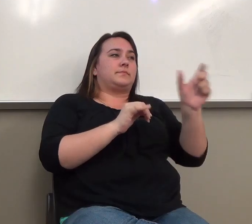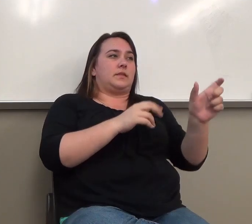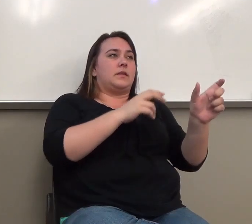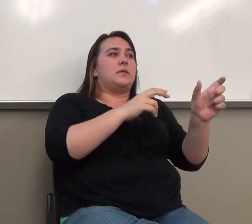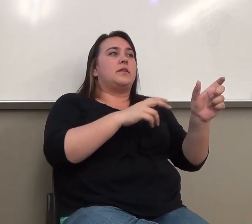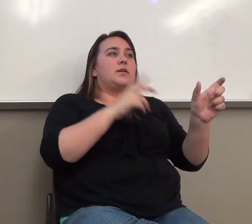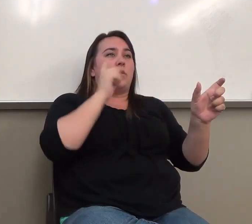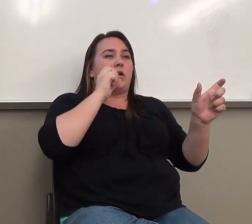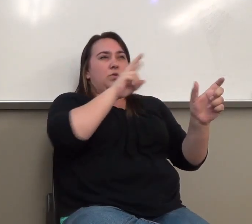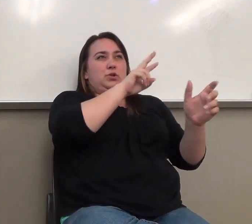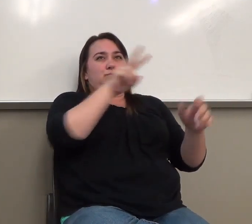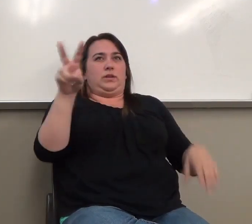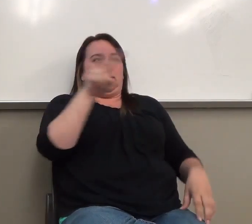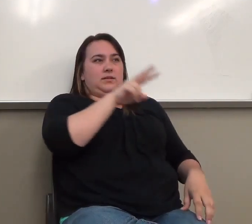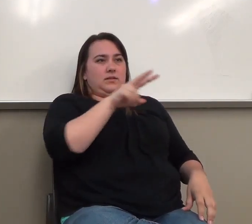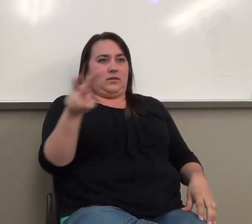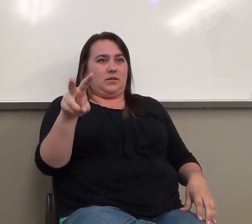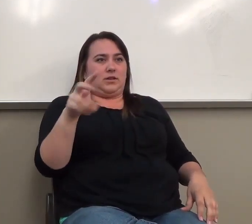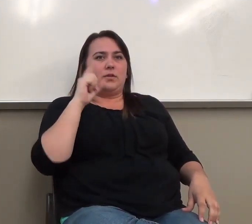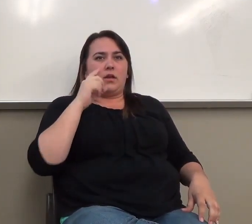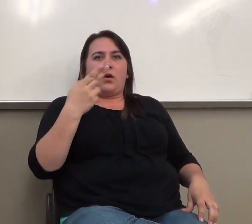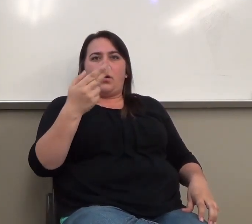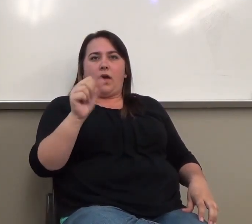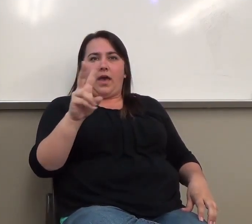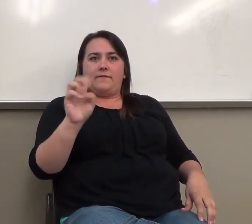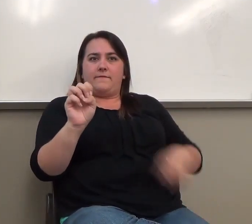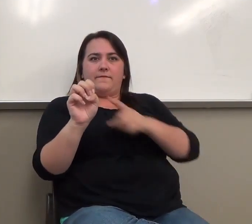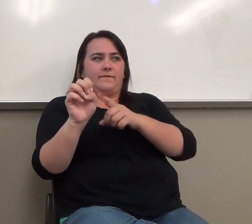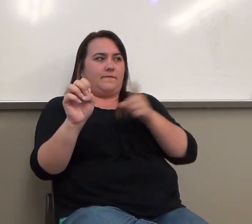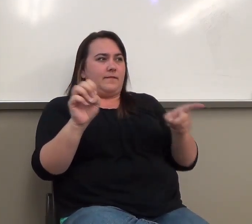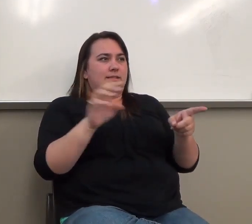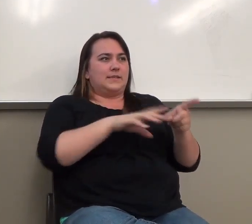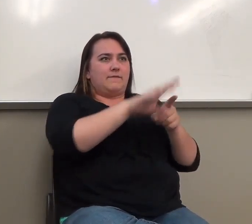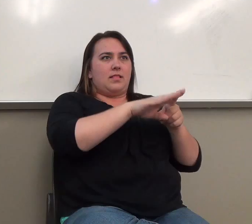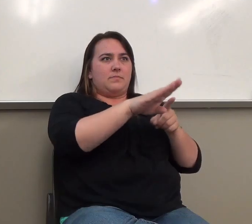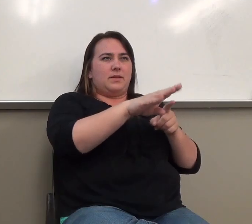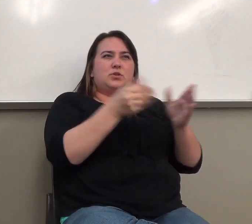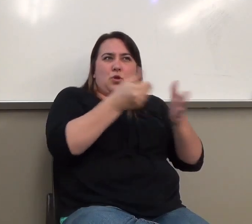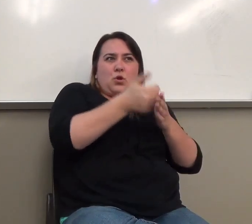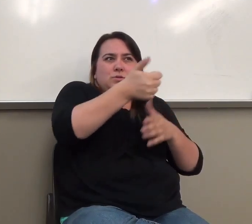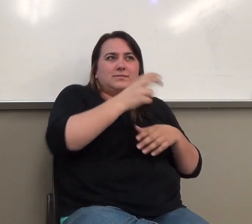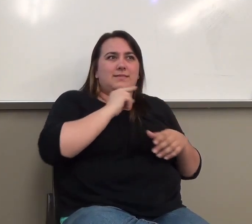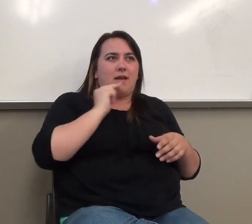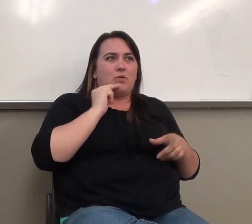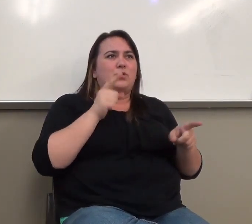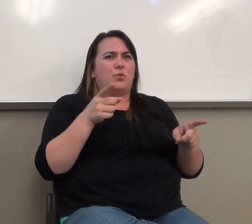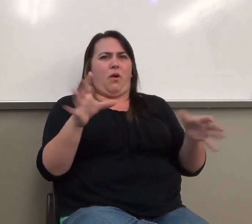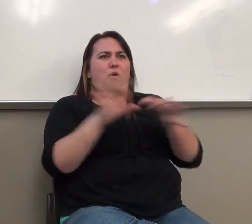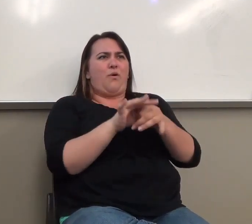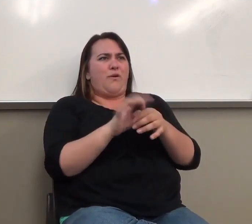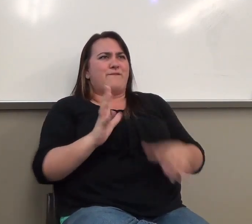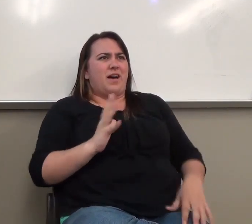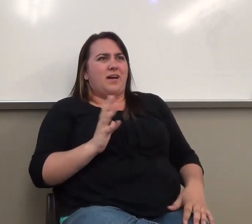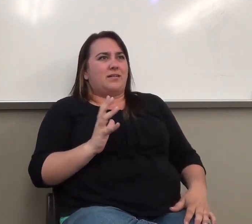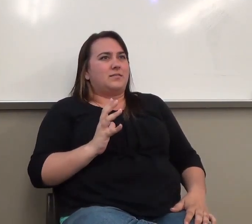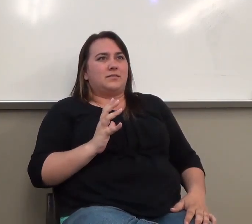the building has. So here's what this means. Your I is matching